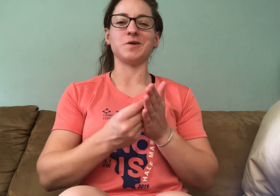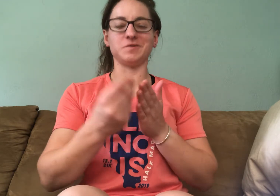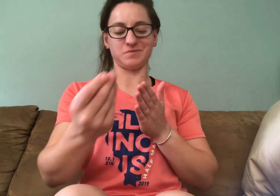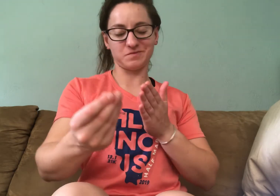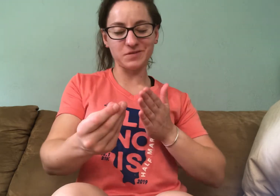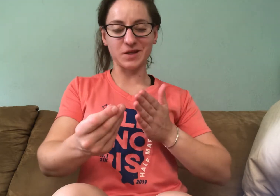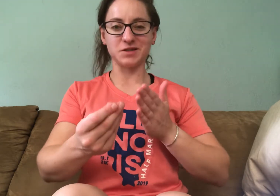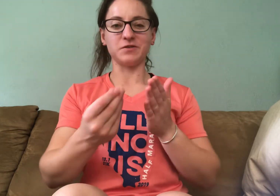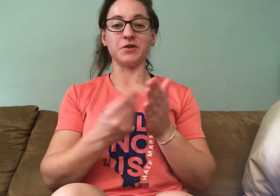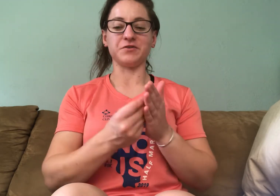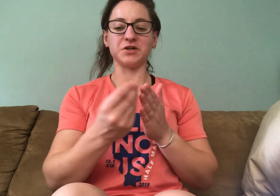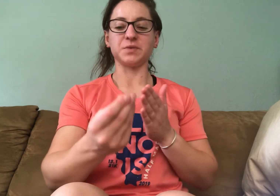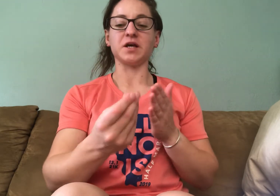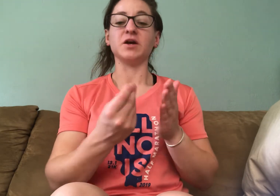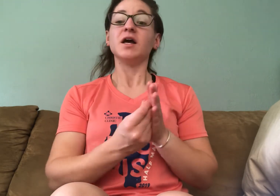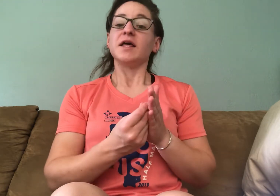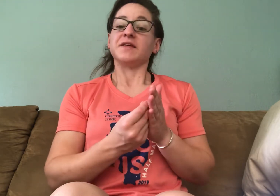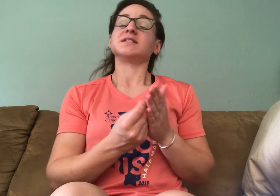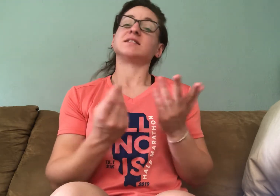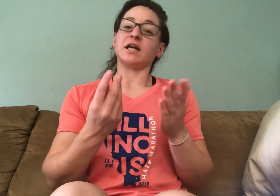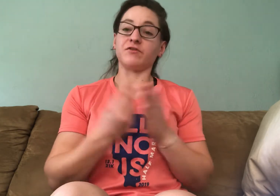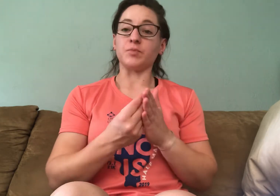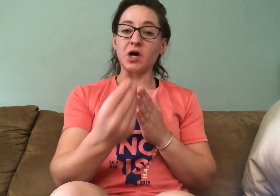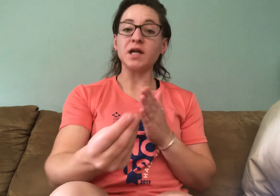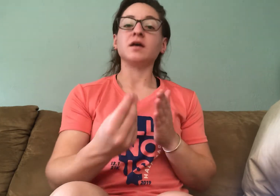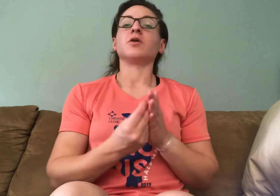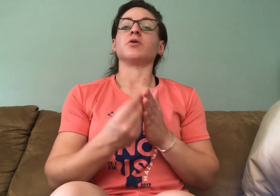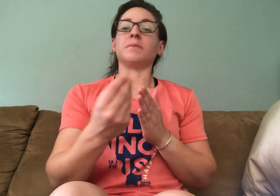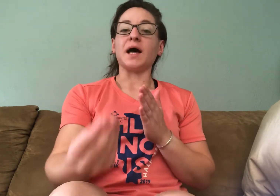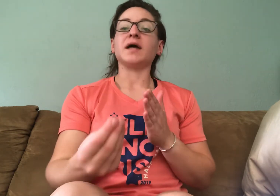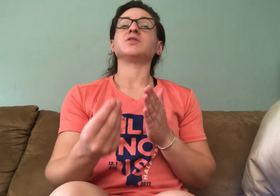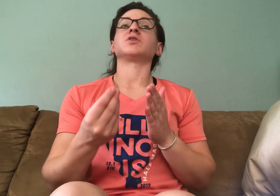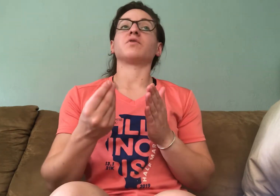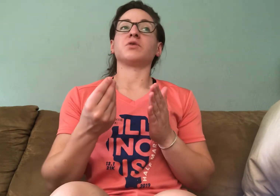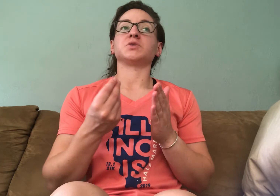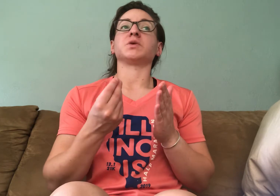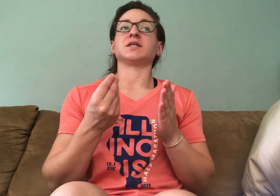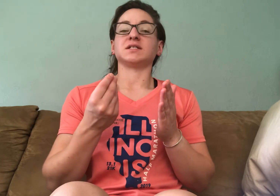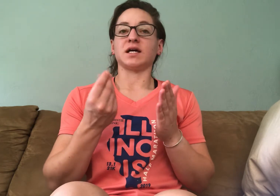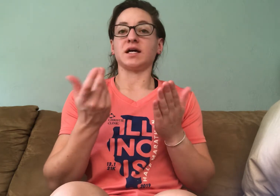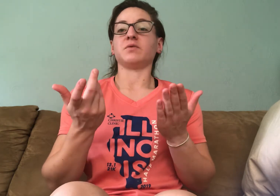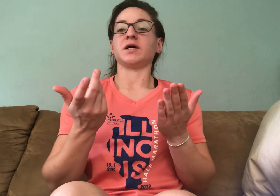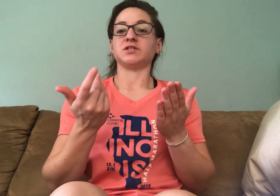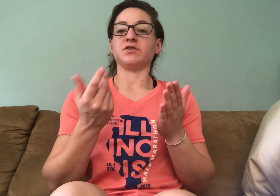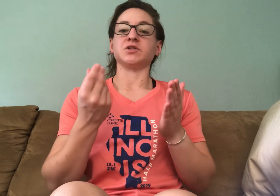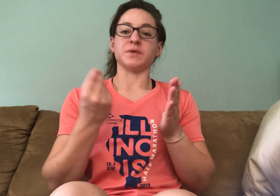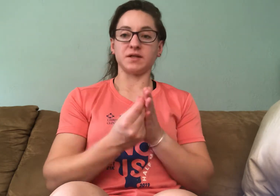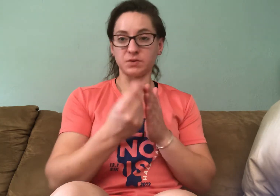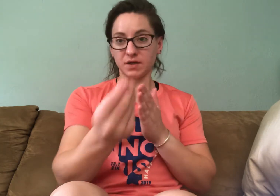you catch all the fingerspelling here. This is a sign for bought or buy, so of course we're going to sign what I just fingerspelled this way as